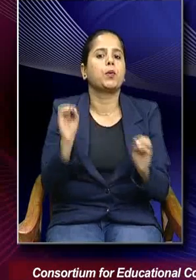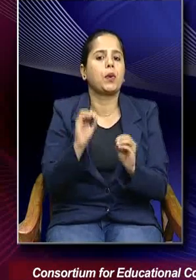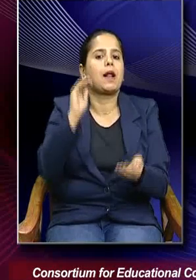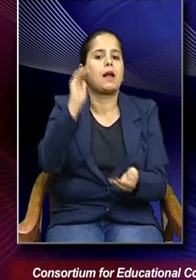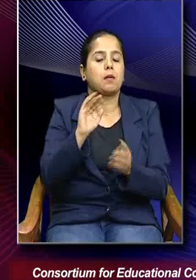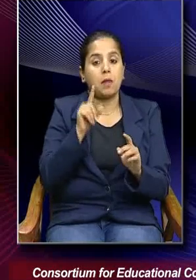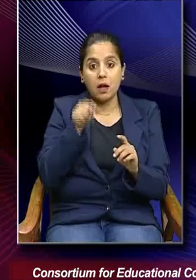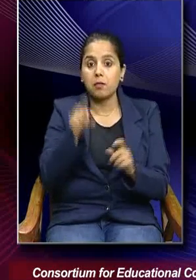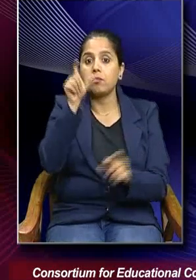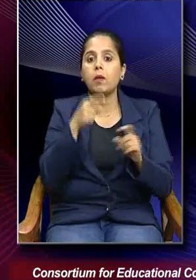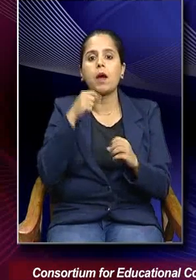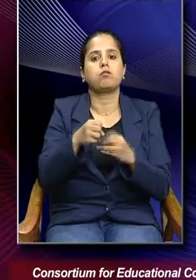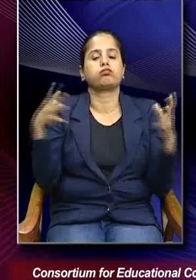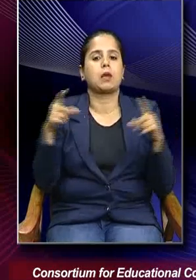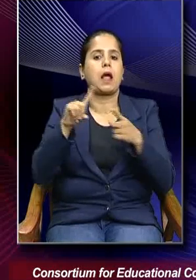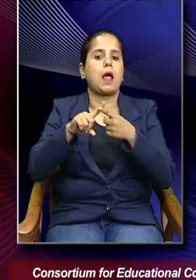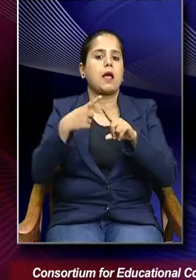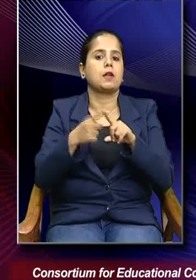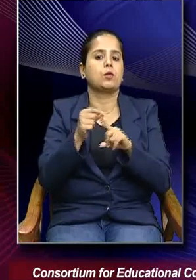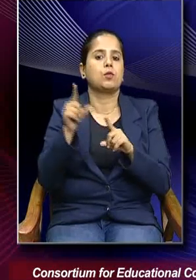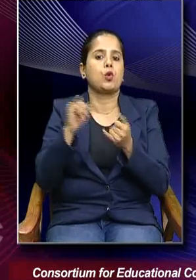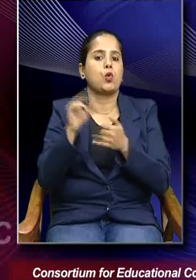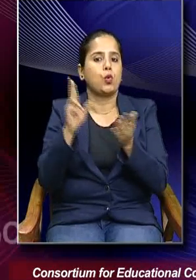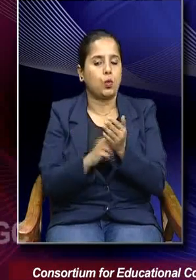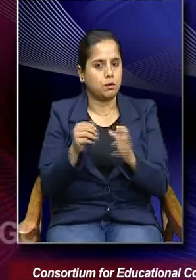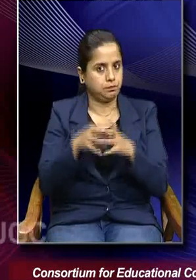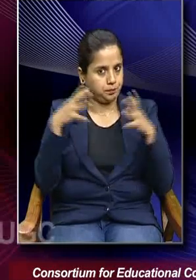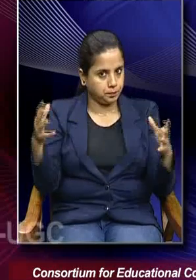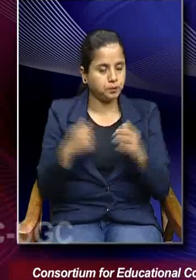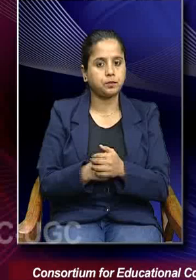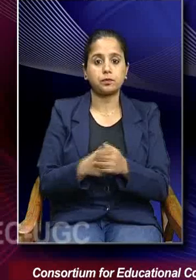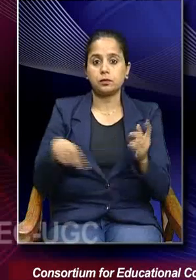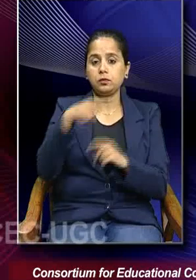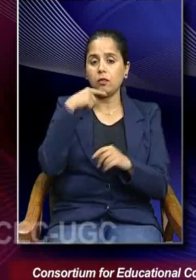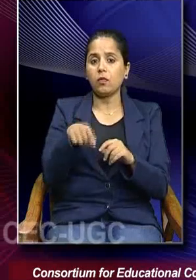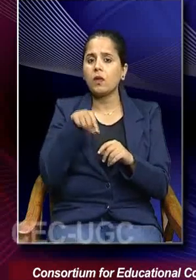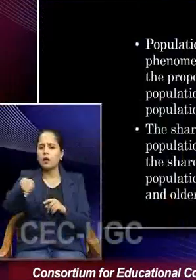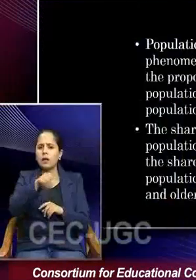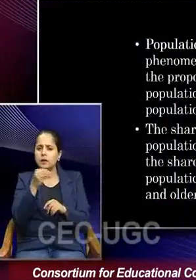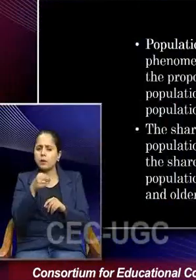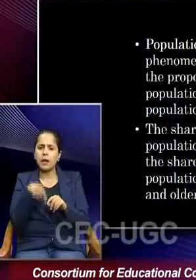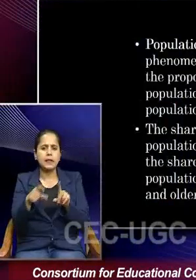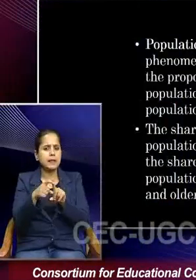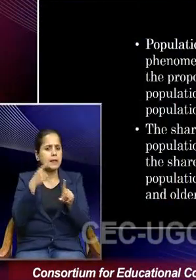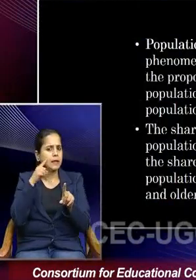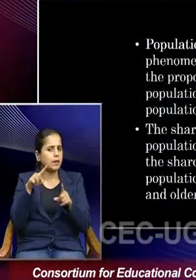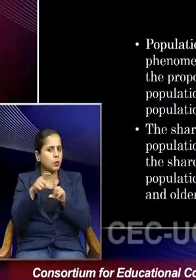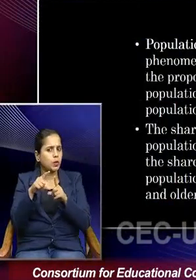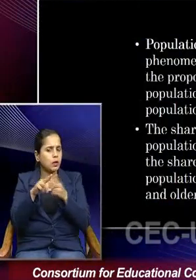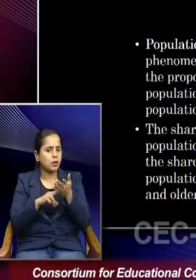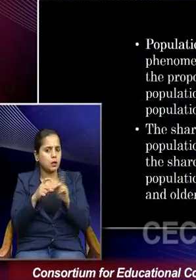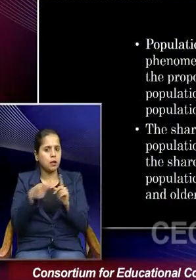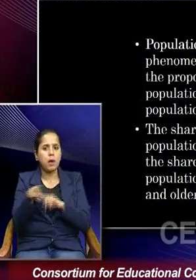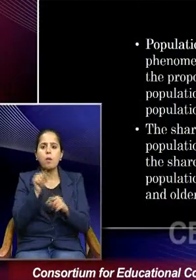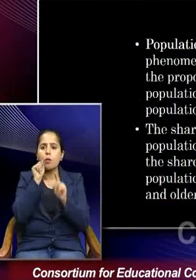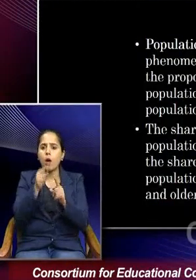to population explosion. The third concept is population dividend, a phenomena which occurs